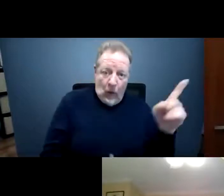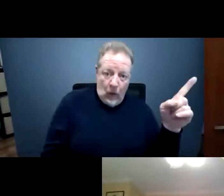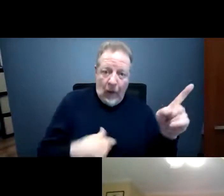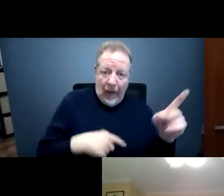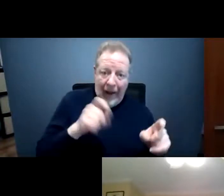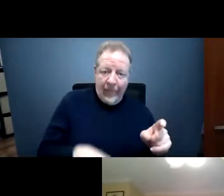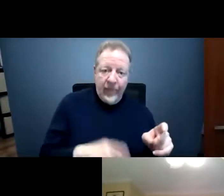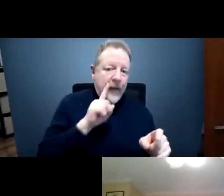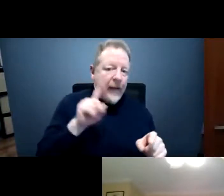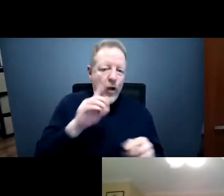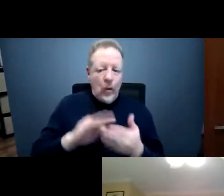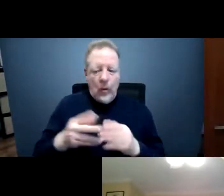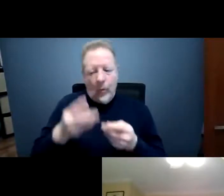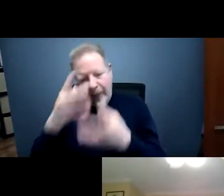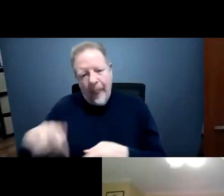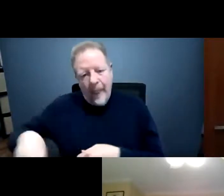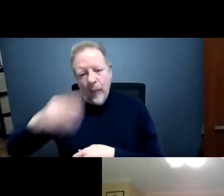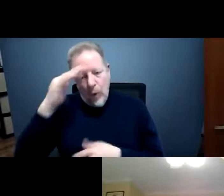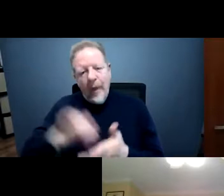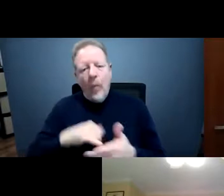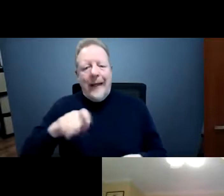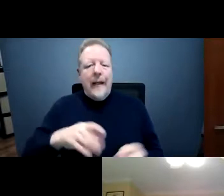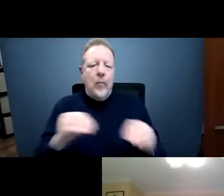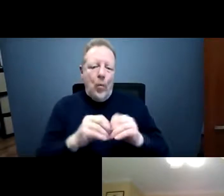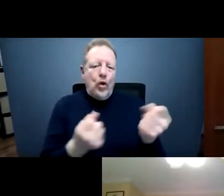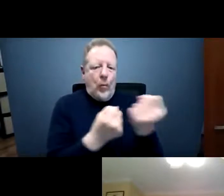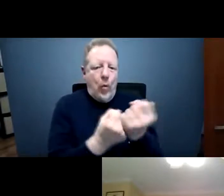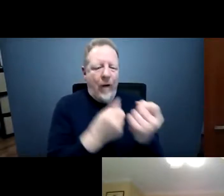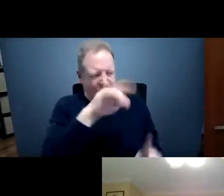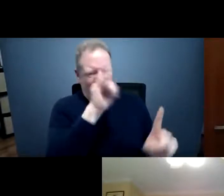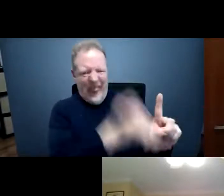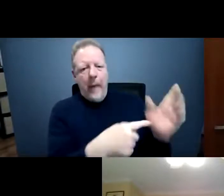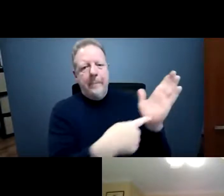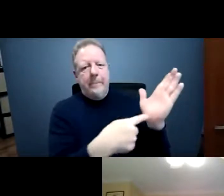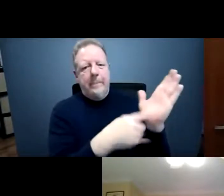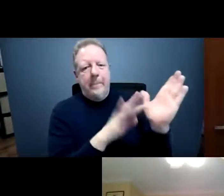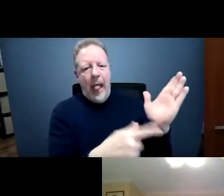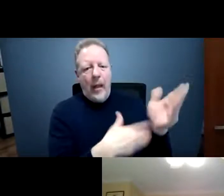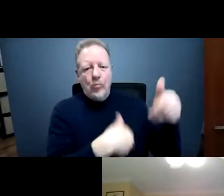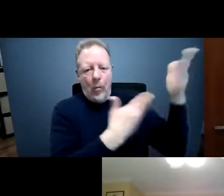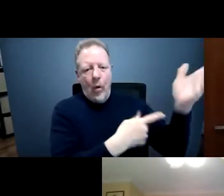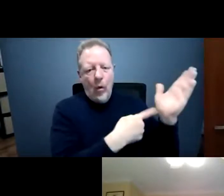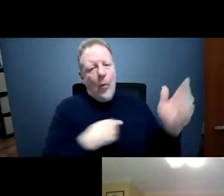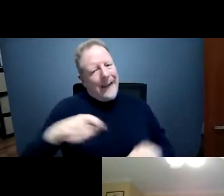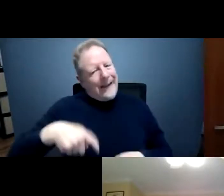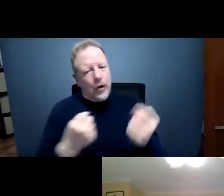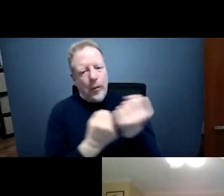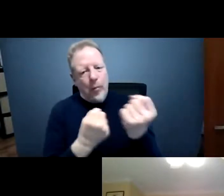community know that we need more support on, that's the kind of support we can give collectively as a